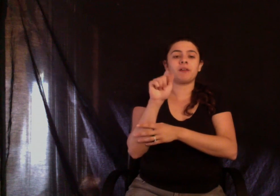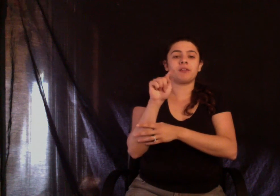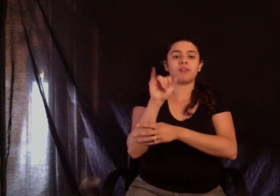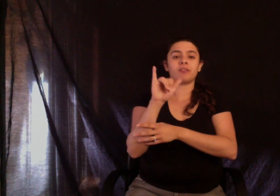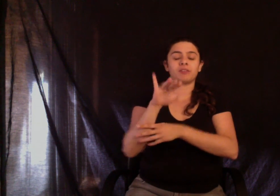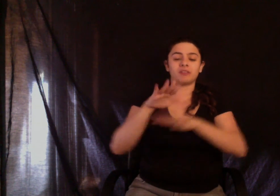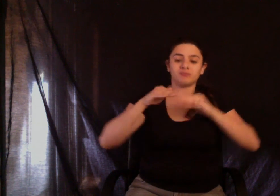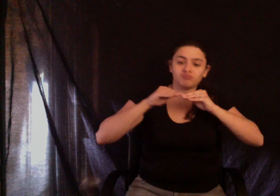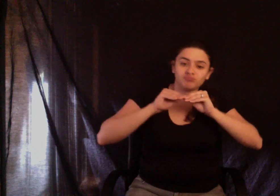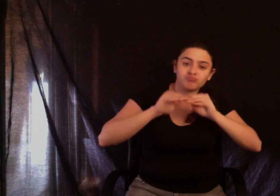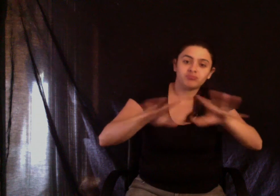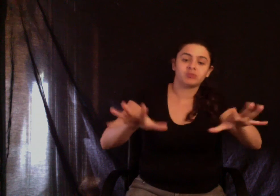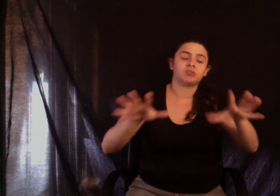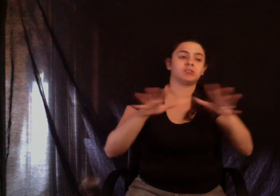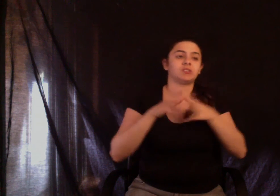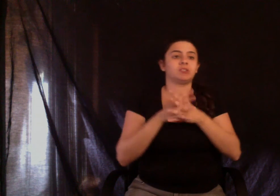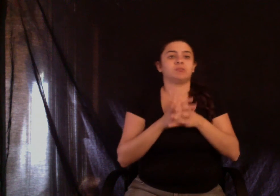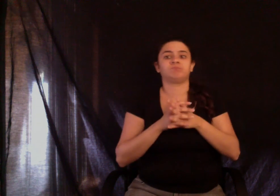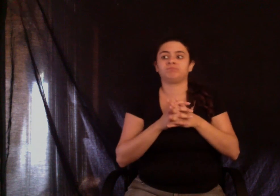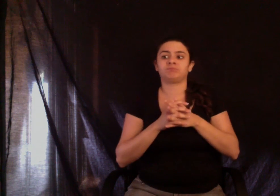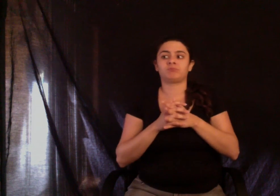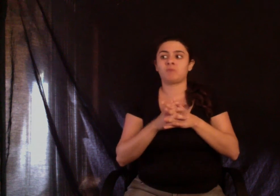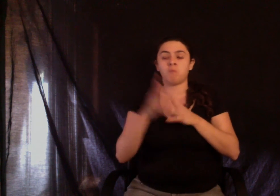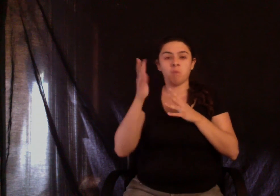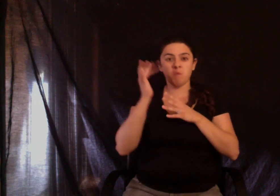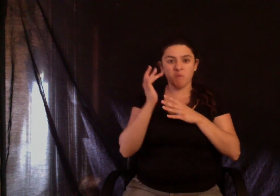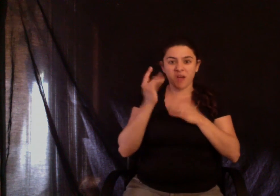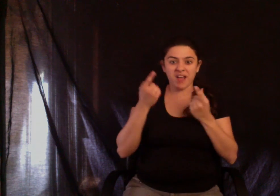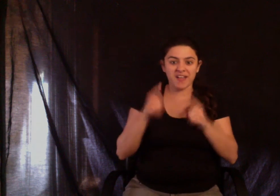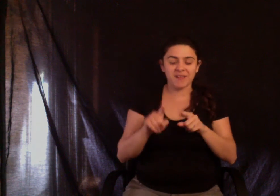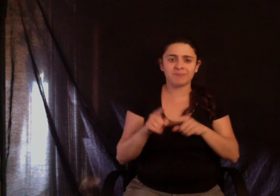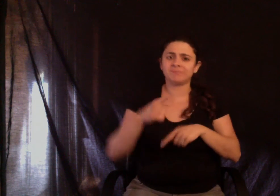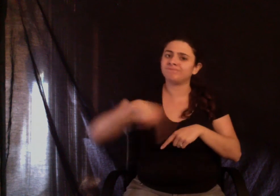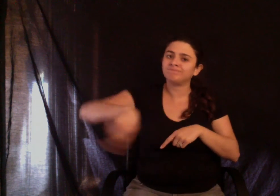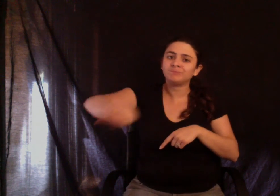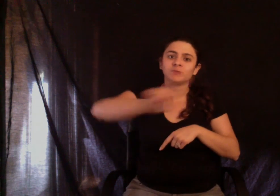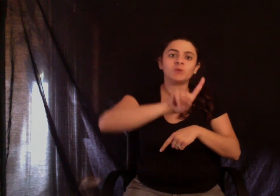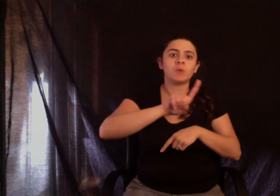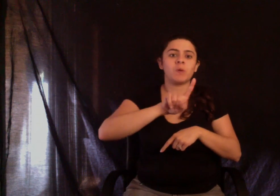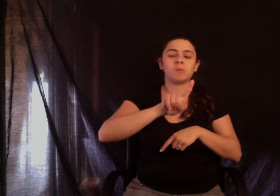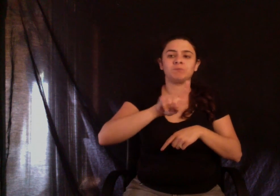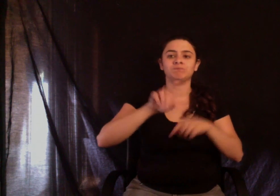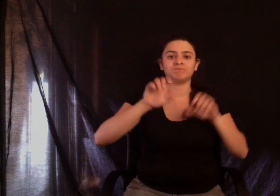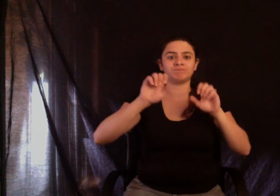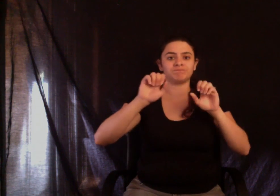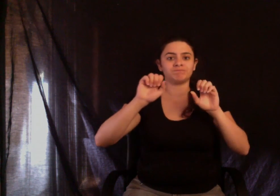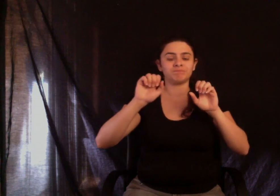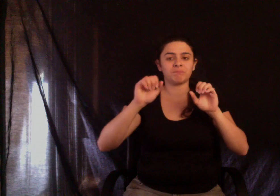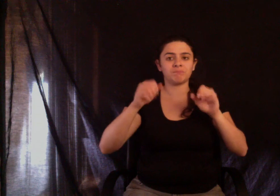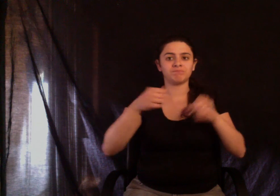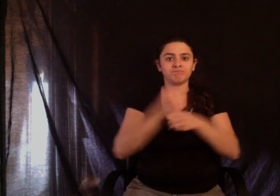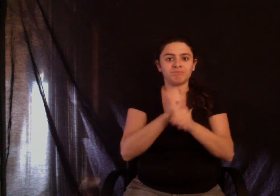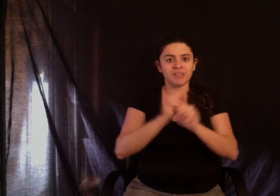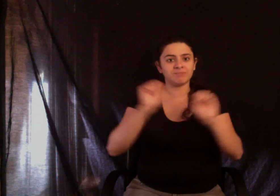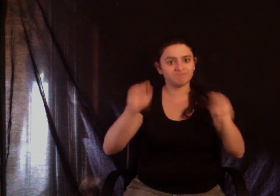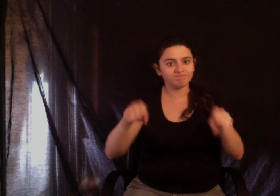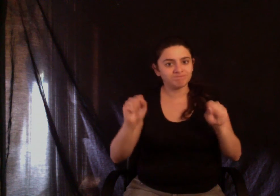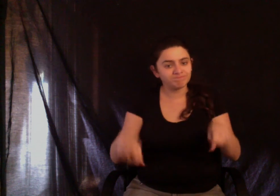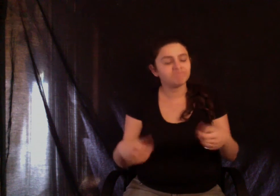you, just regular people, just anyone in the world who, with a little bit of time and some text